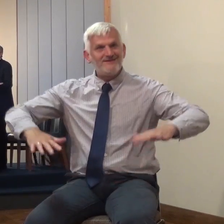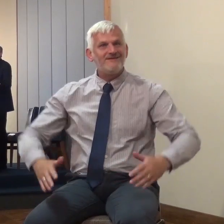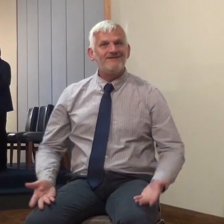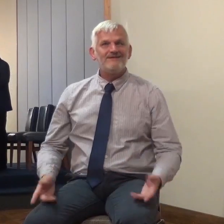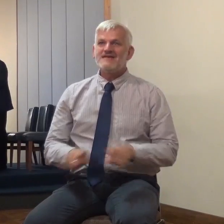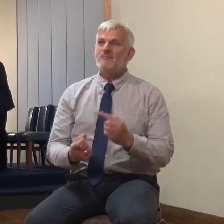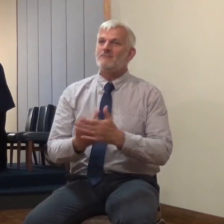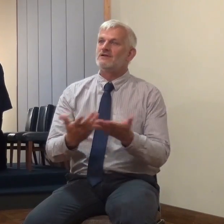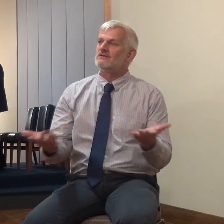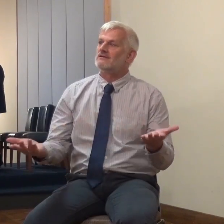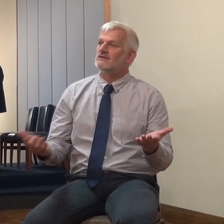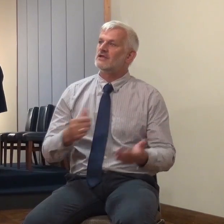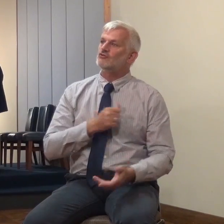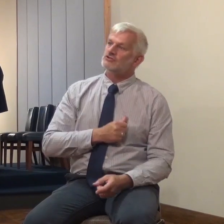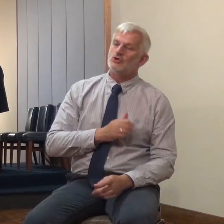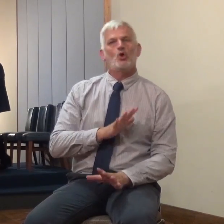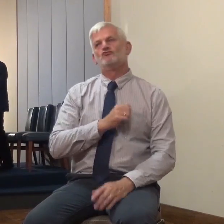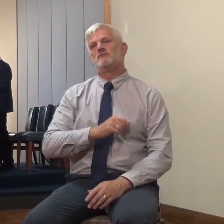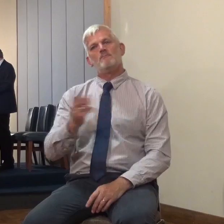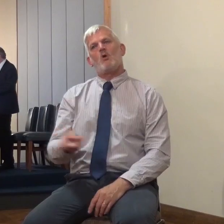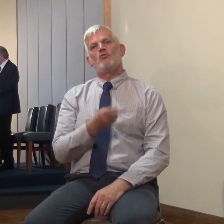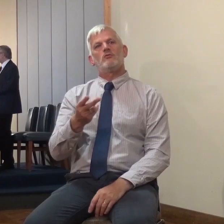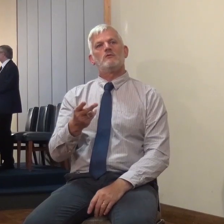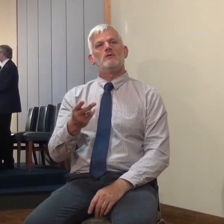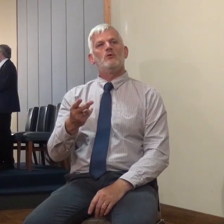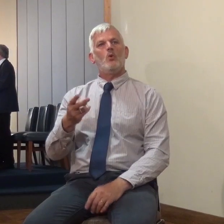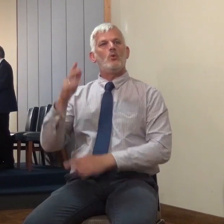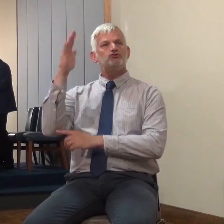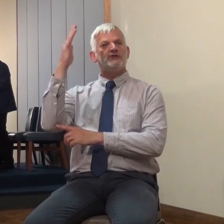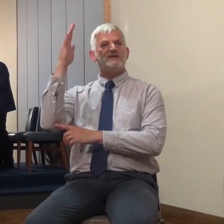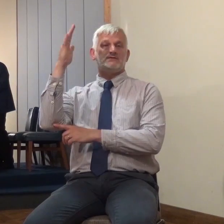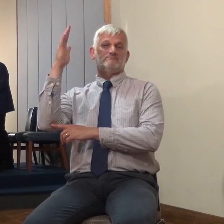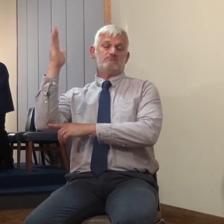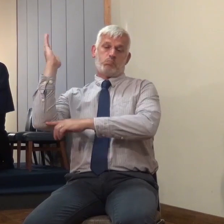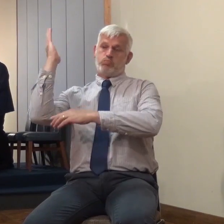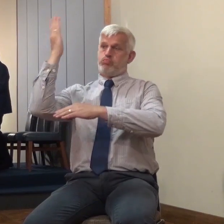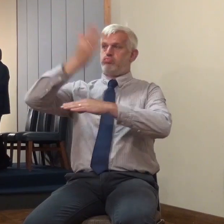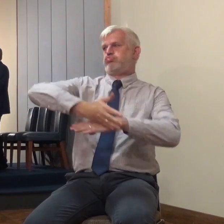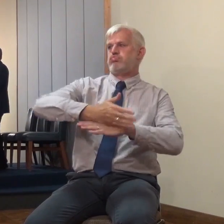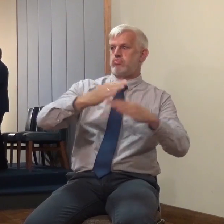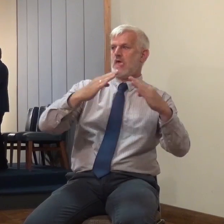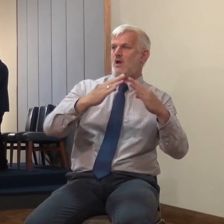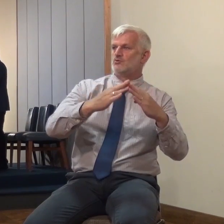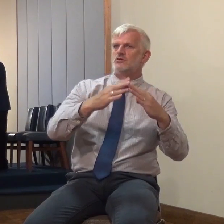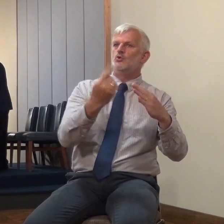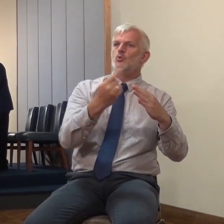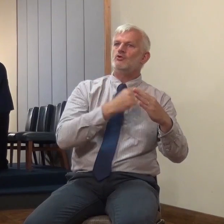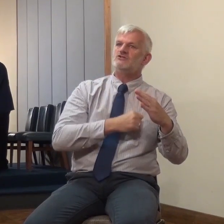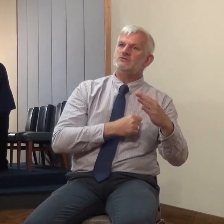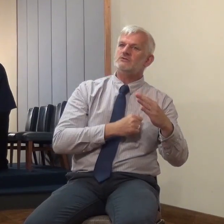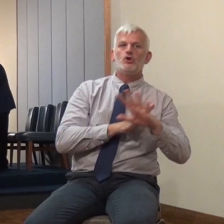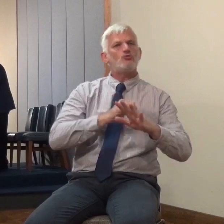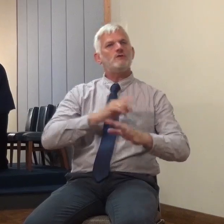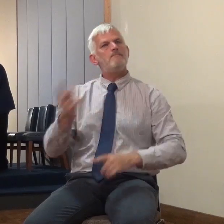and Christians fare likewise. High winds topple down trees on the properties of blasphemers and